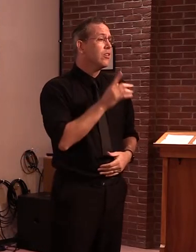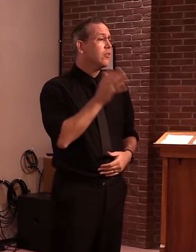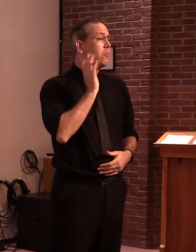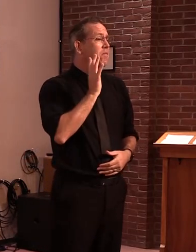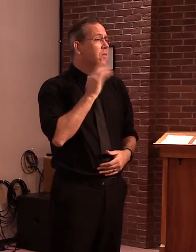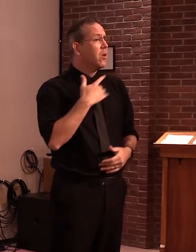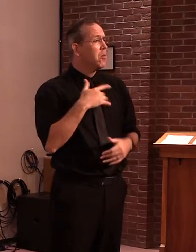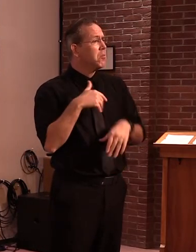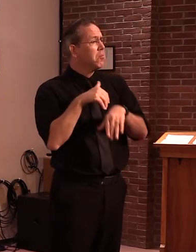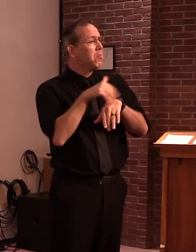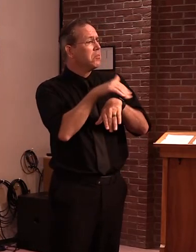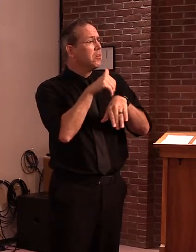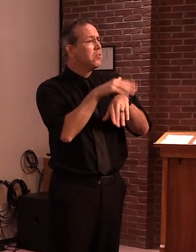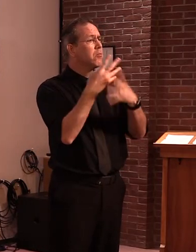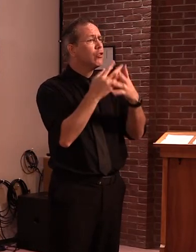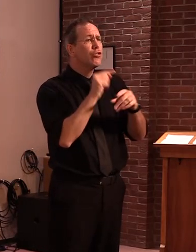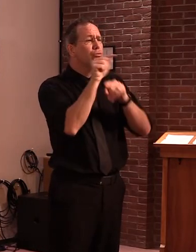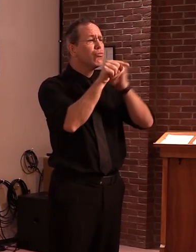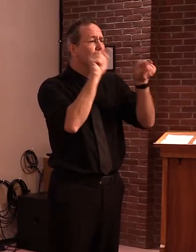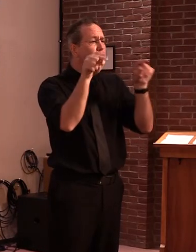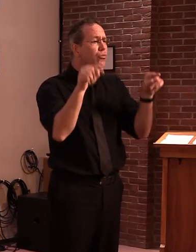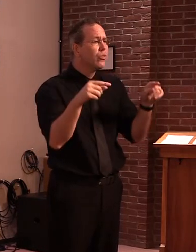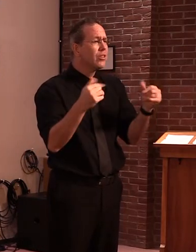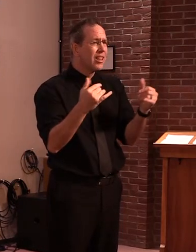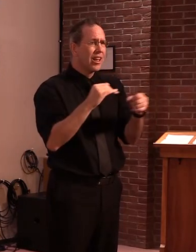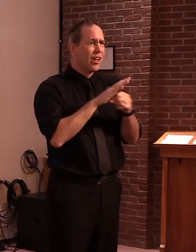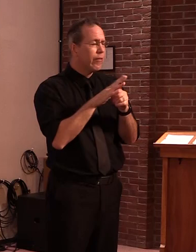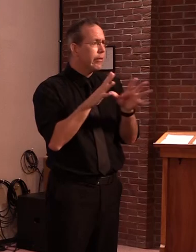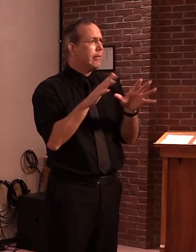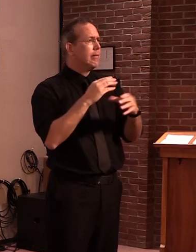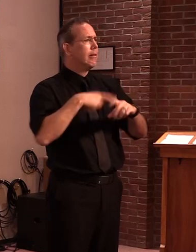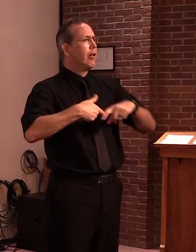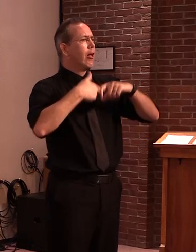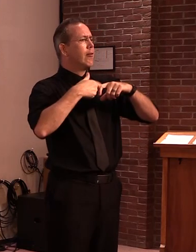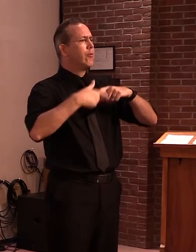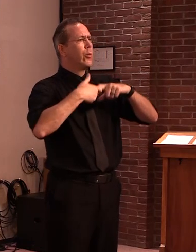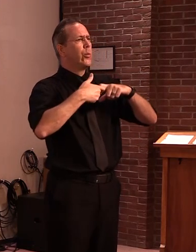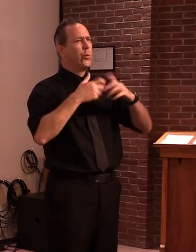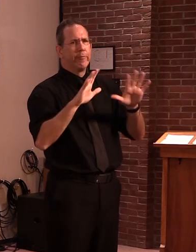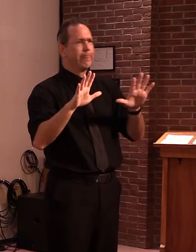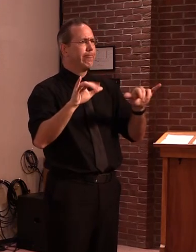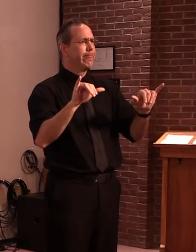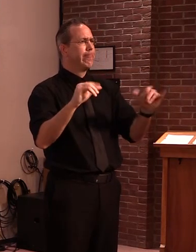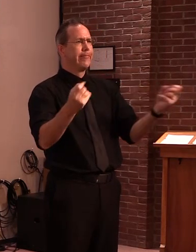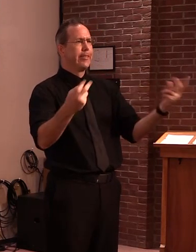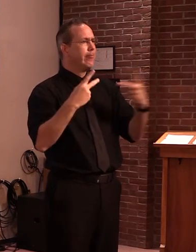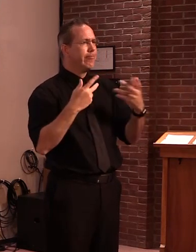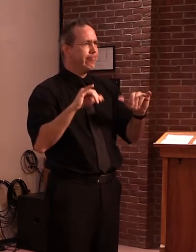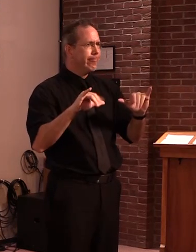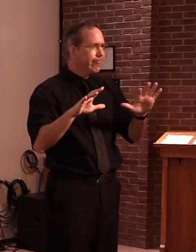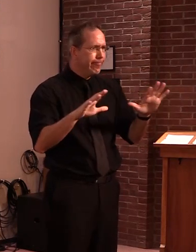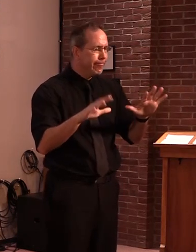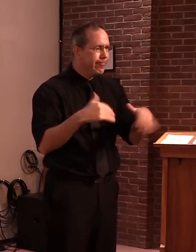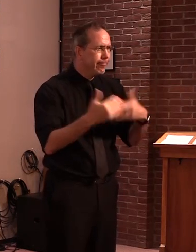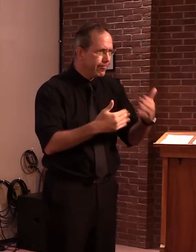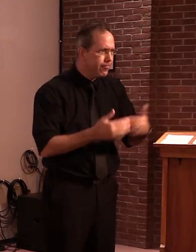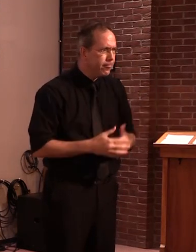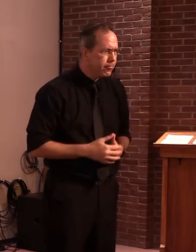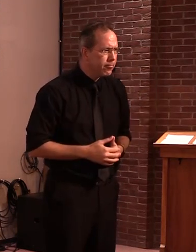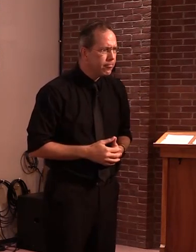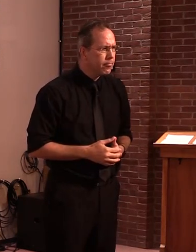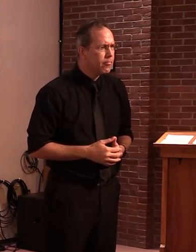travel to the facility. In Mississippi, obviously, we have meetings, and right now